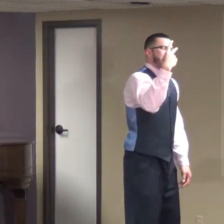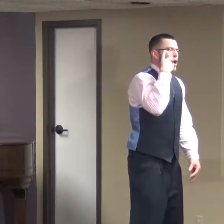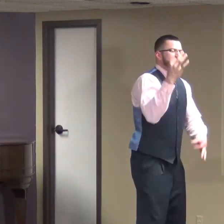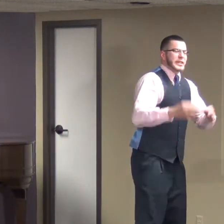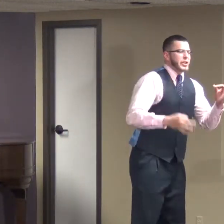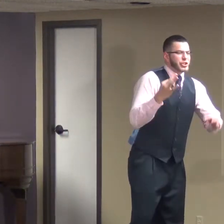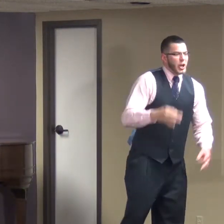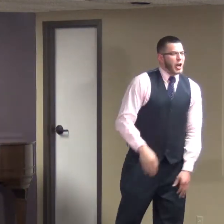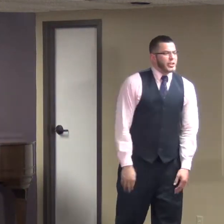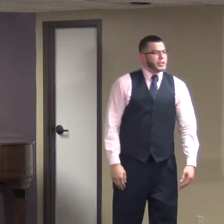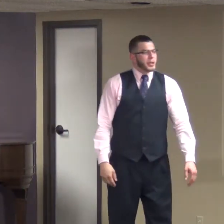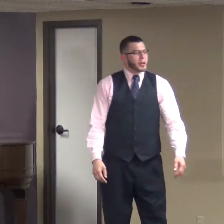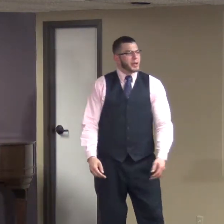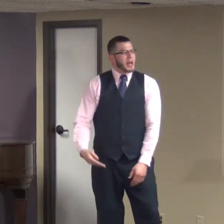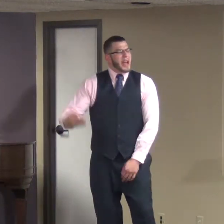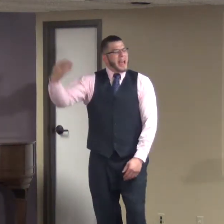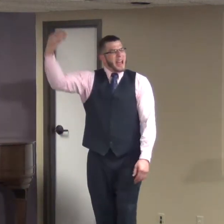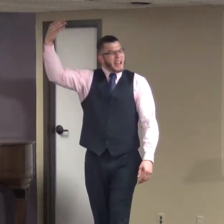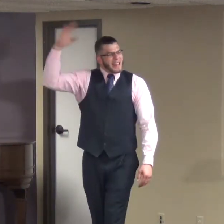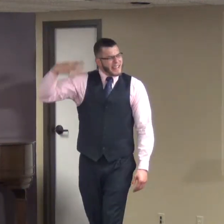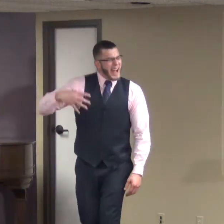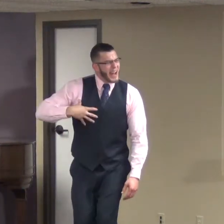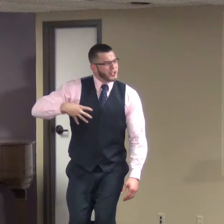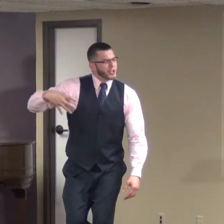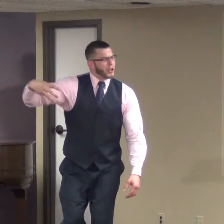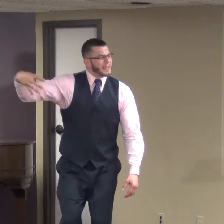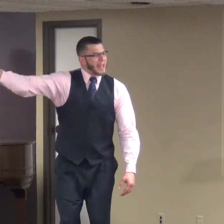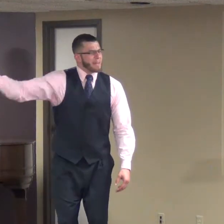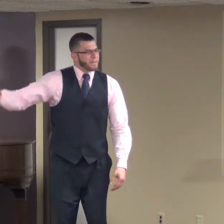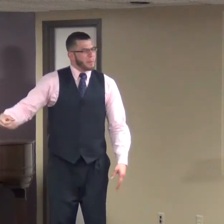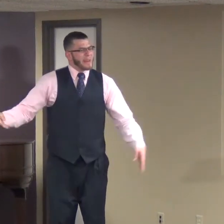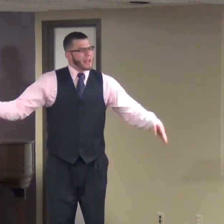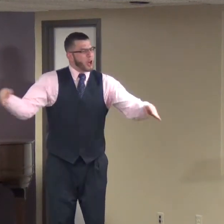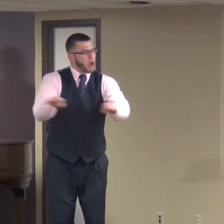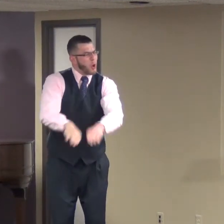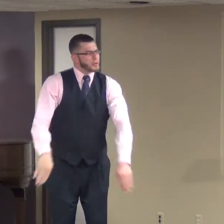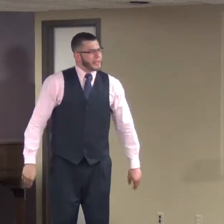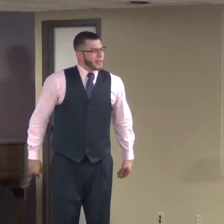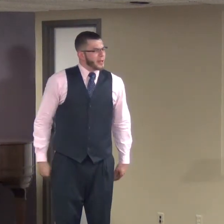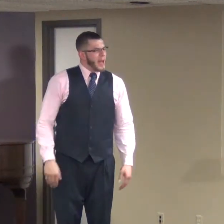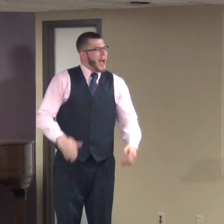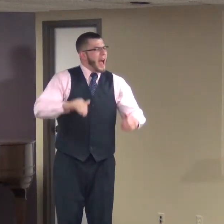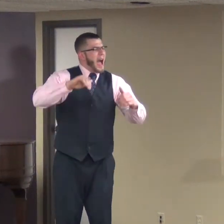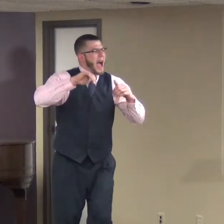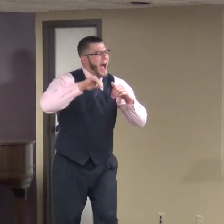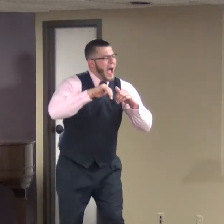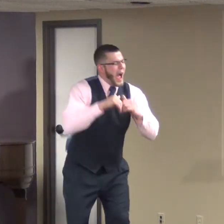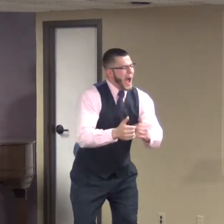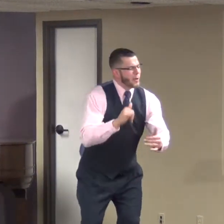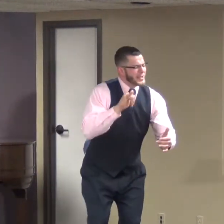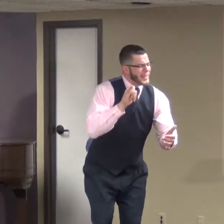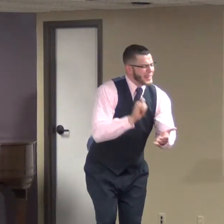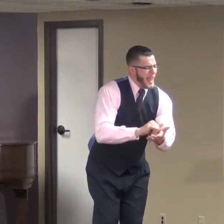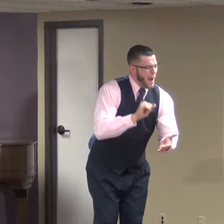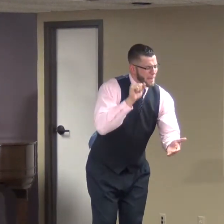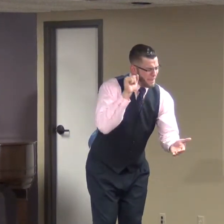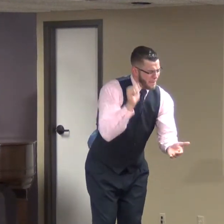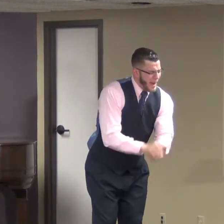go see the judge. God took that from me and closed it. How is that